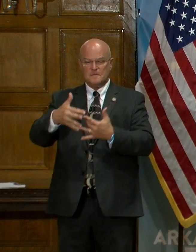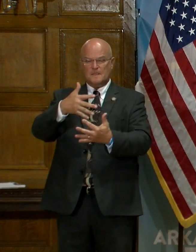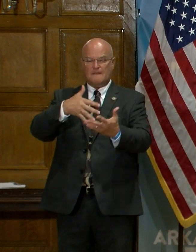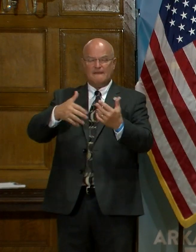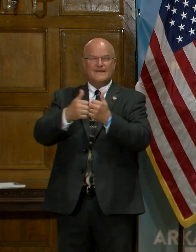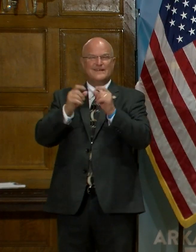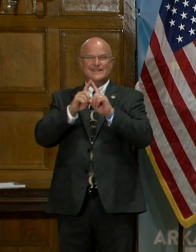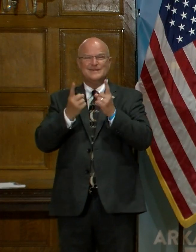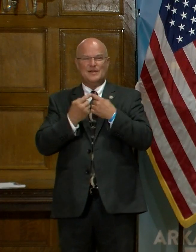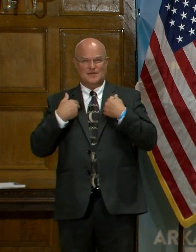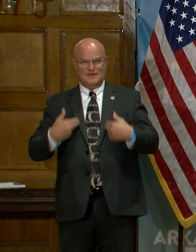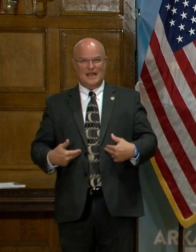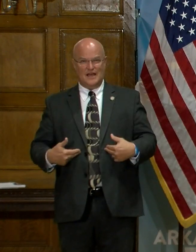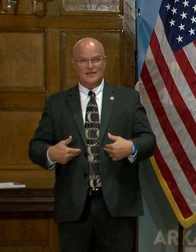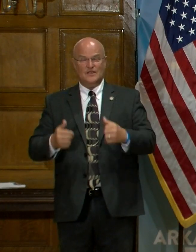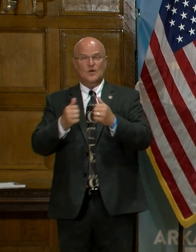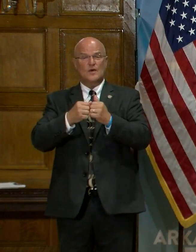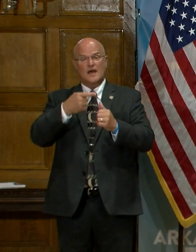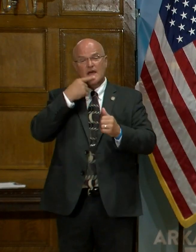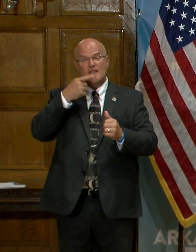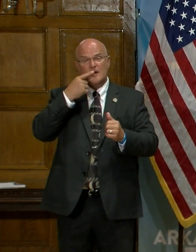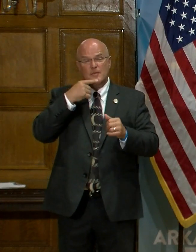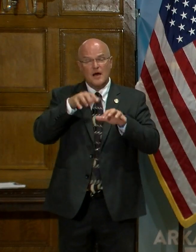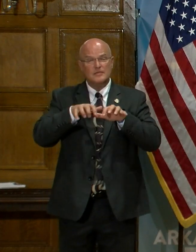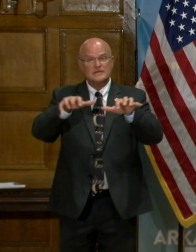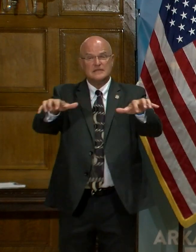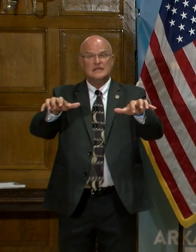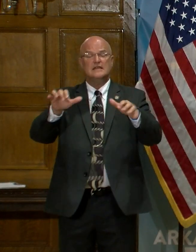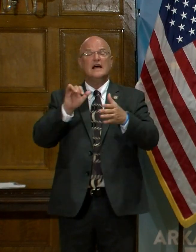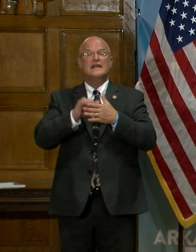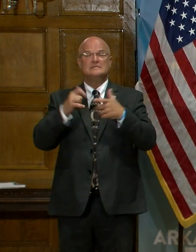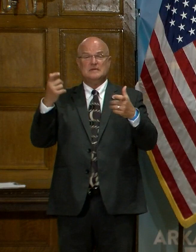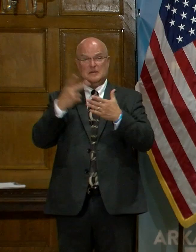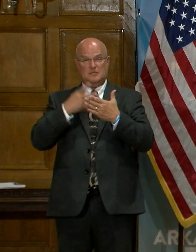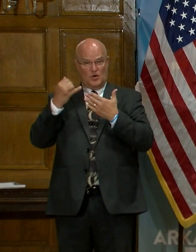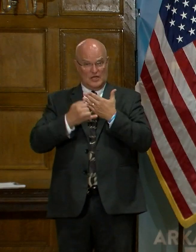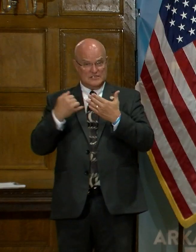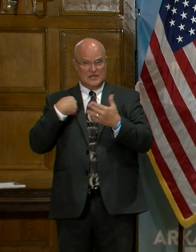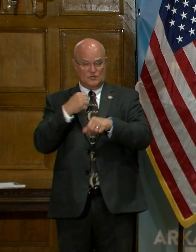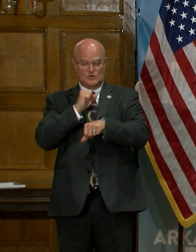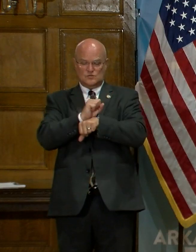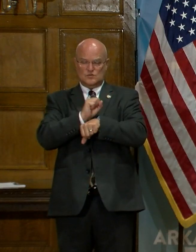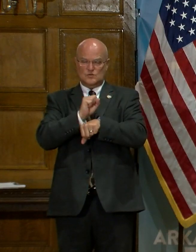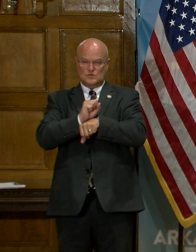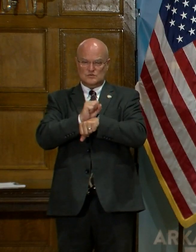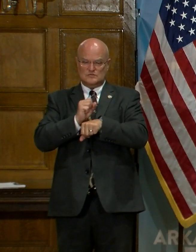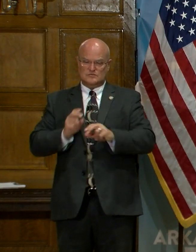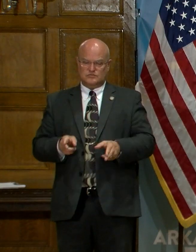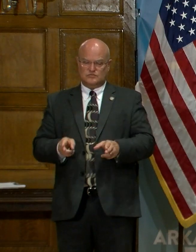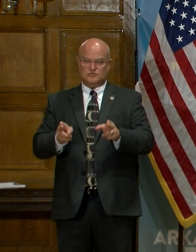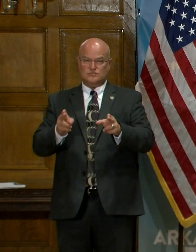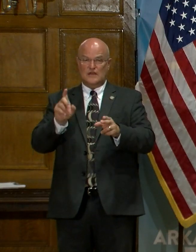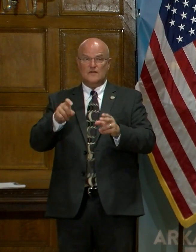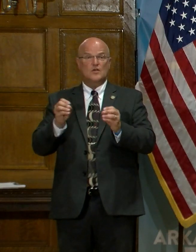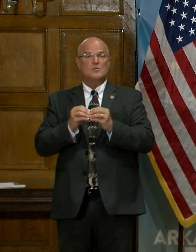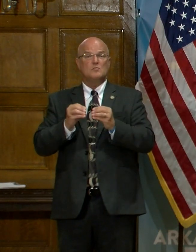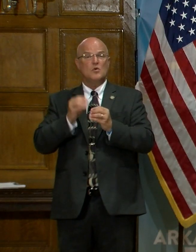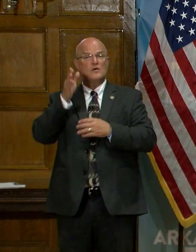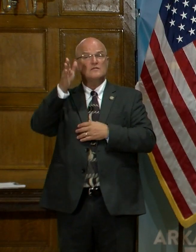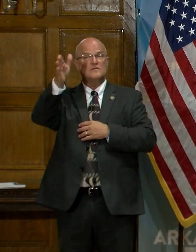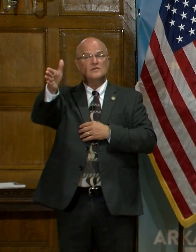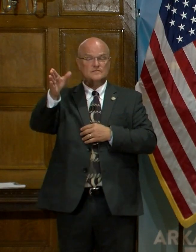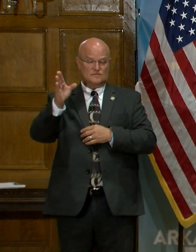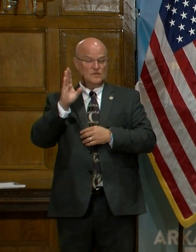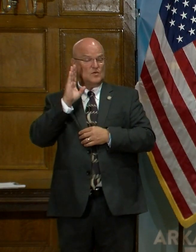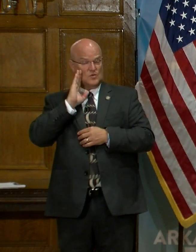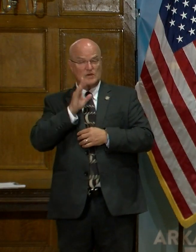interaction with the Department of Health and with the public. And so that's a big project. We're accelerating that. If we need to do more down the